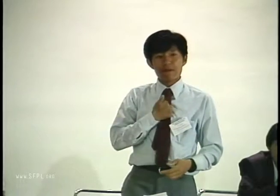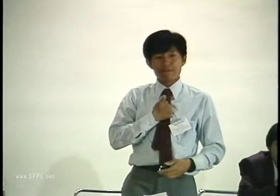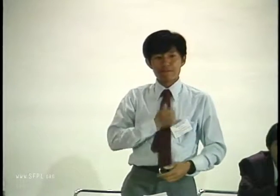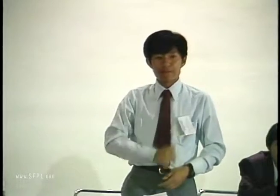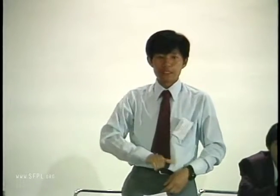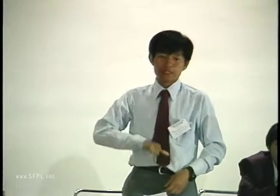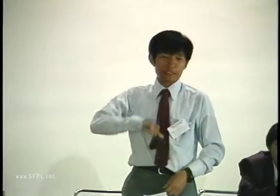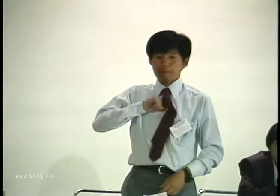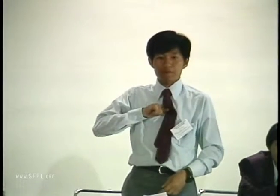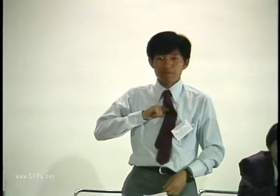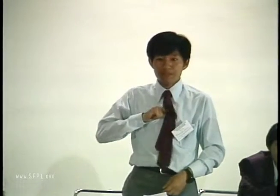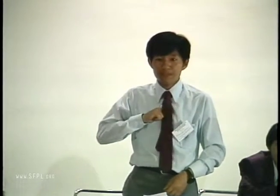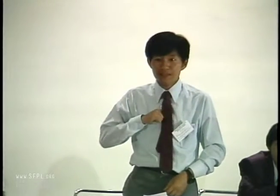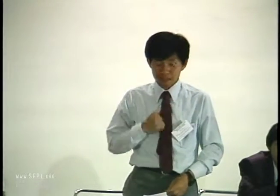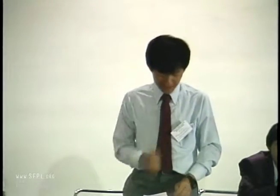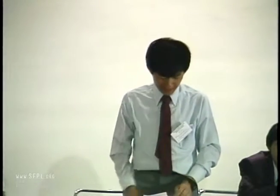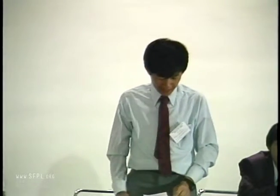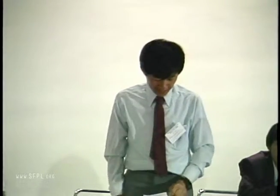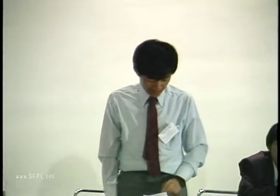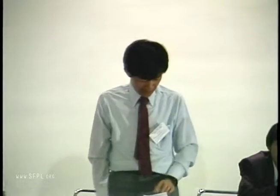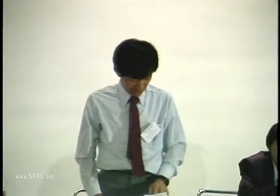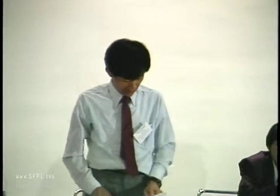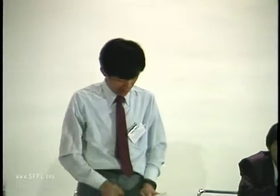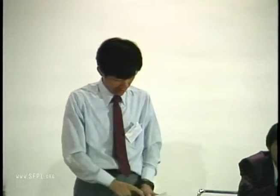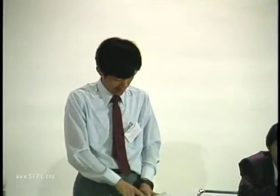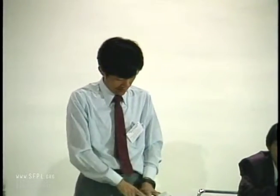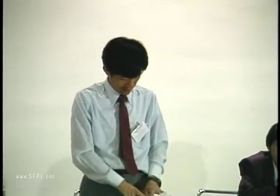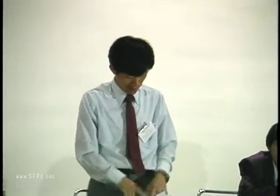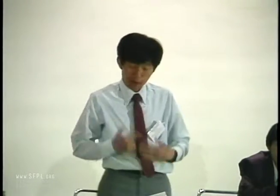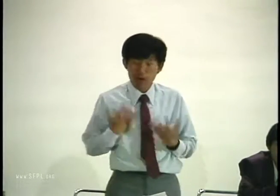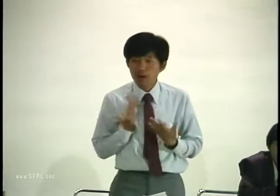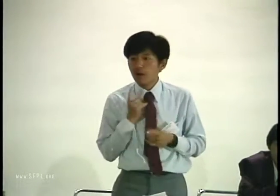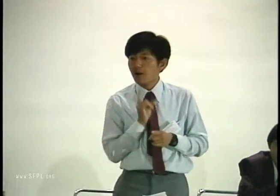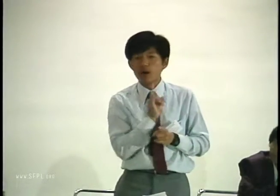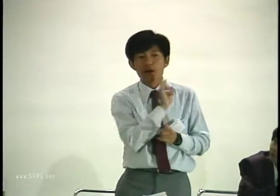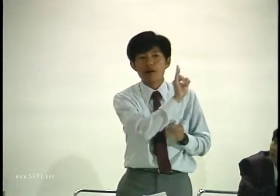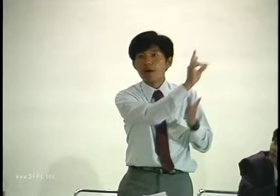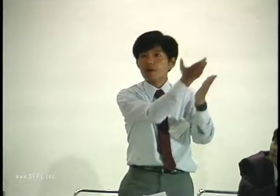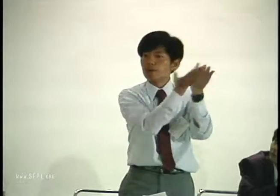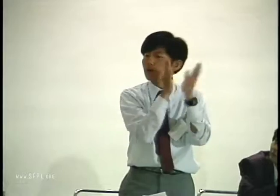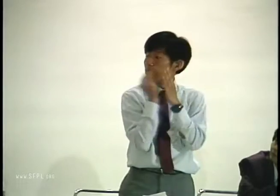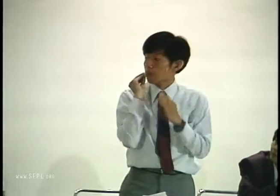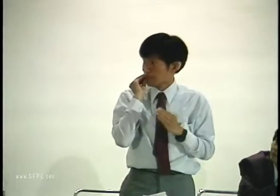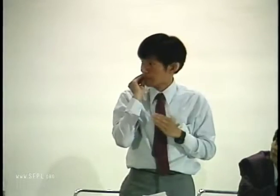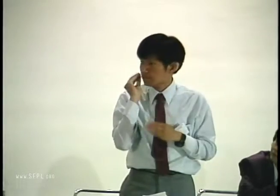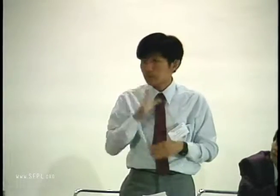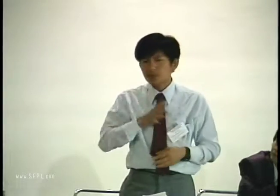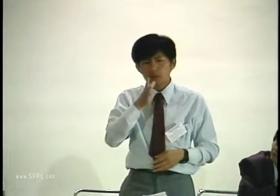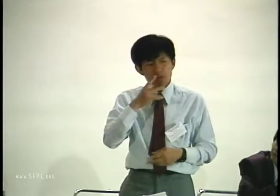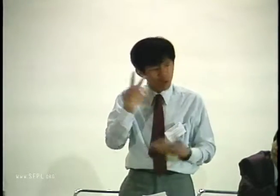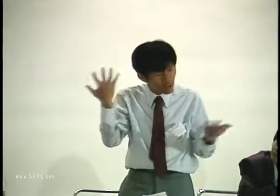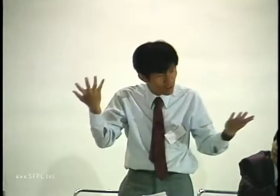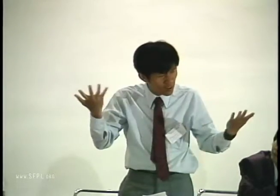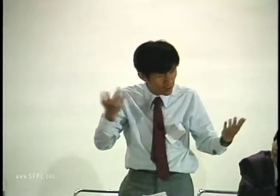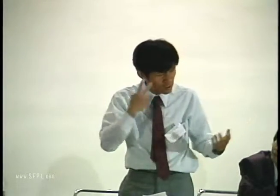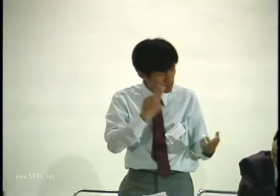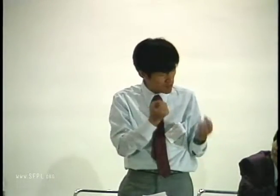to succeed in this environment, and I had such a feeling of pride when I was able to do that. I brought the book home, and my mother